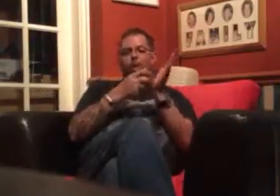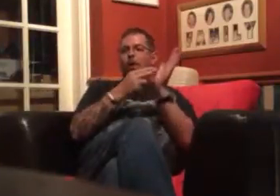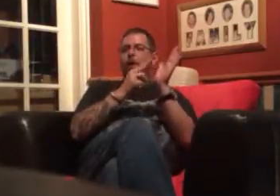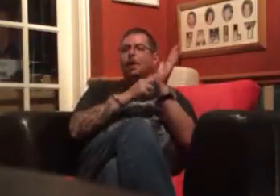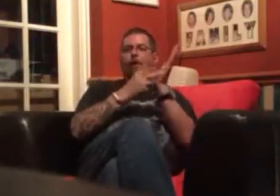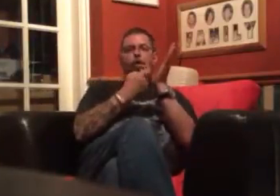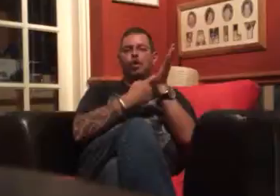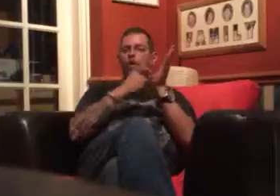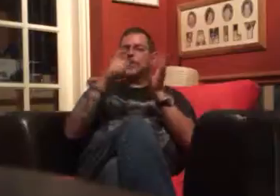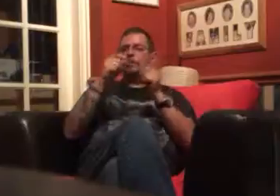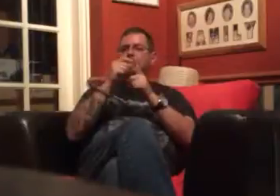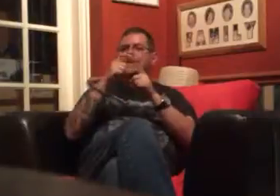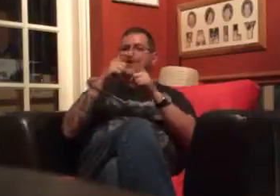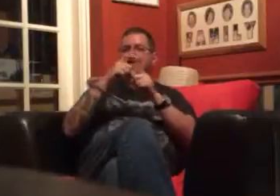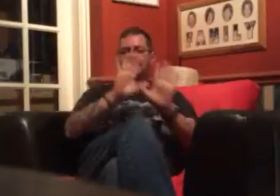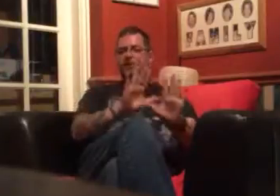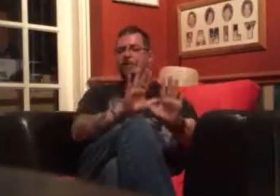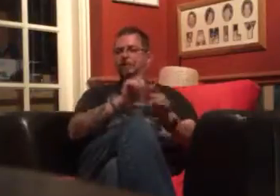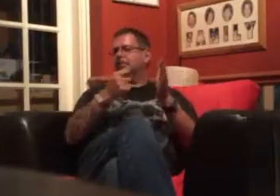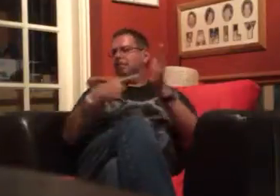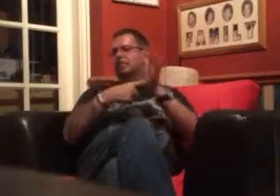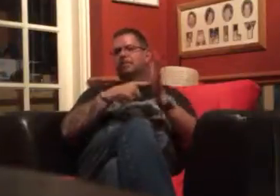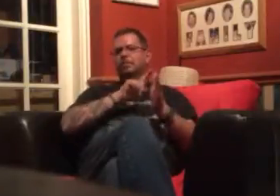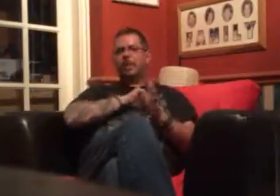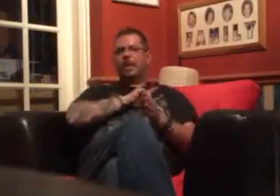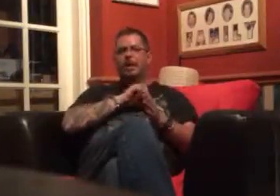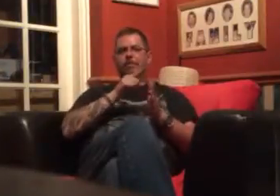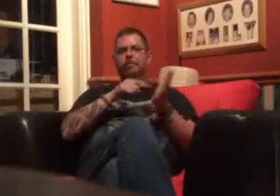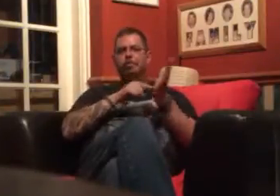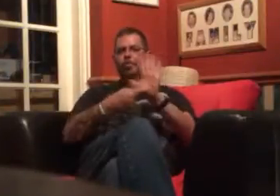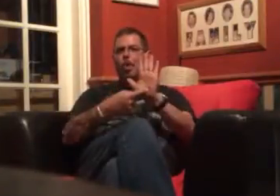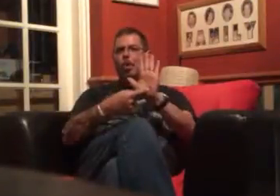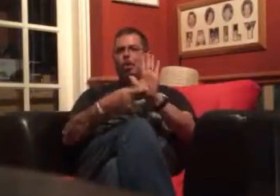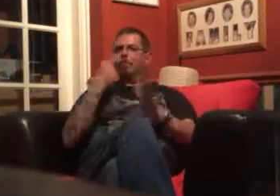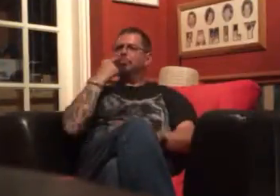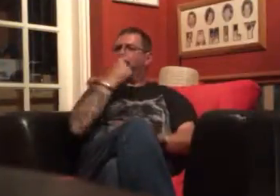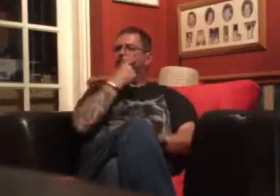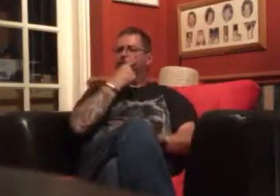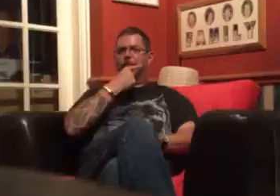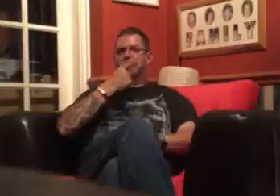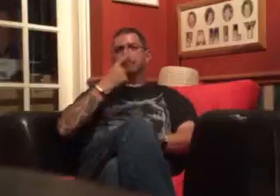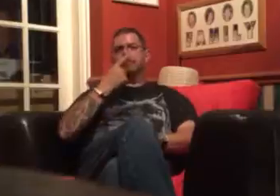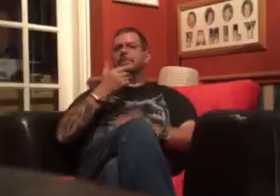And I'm always encouraging the students to register on the NRCPD, which is always quite important. It's just to show proof